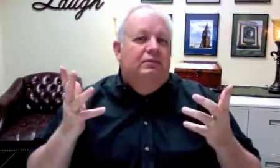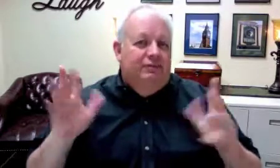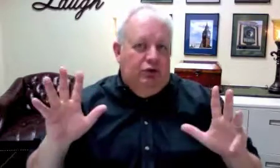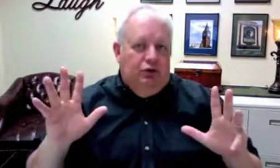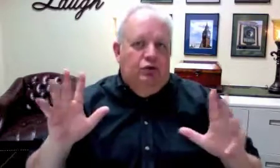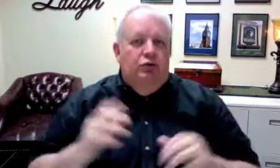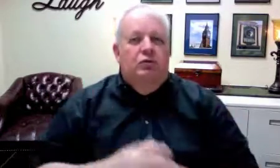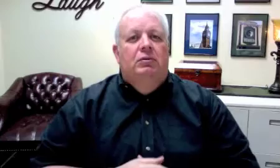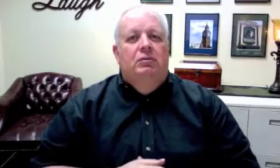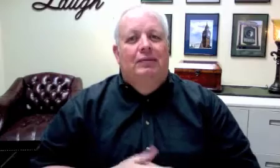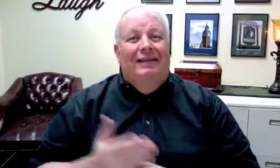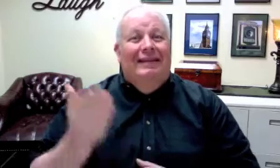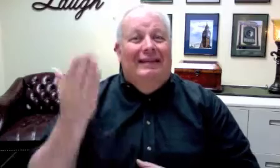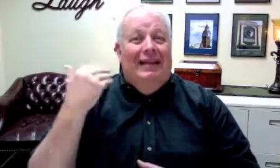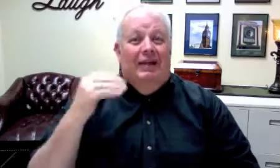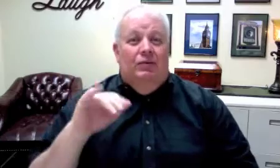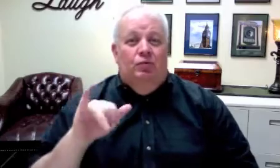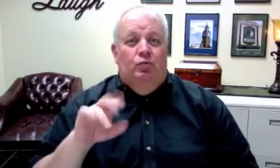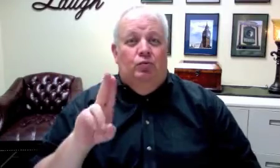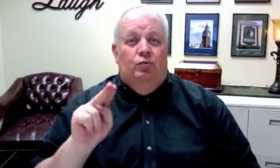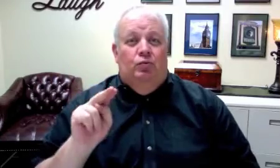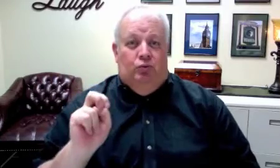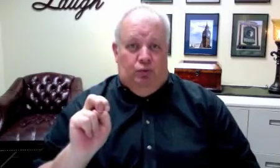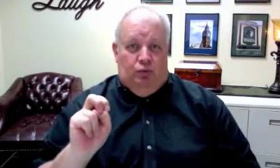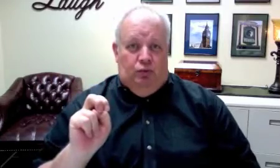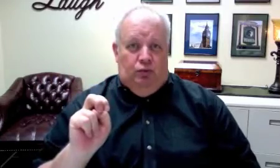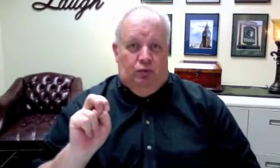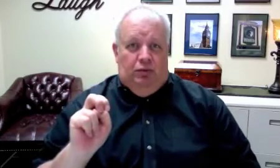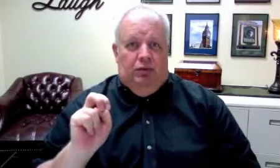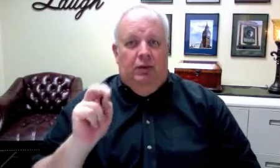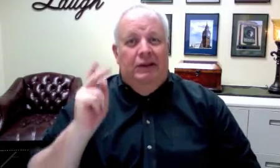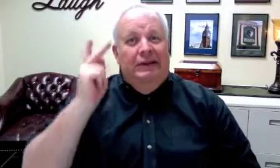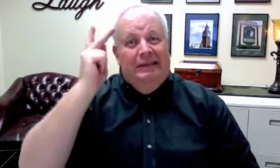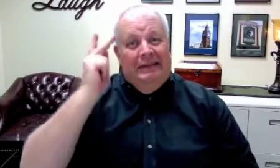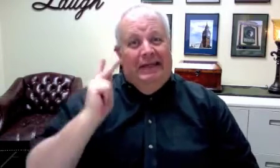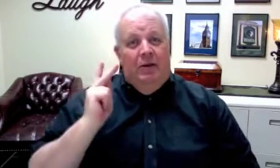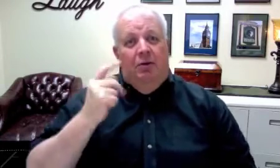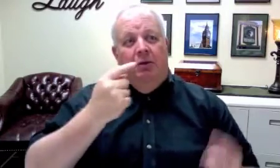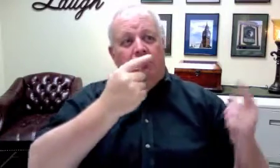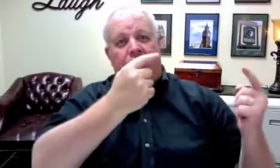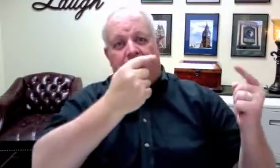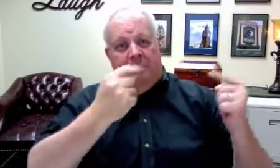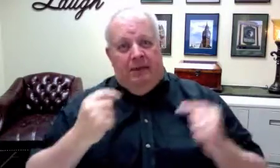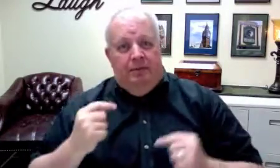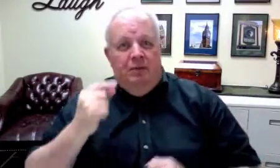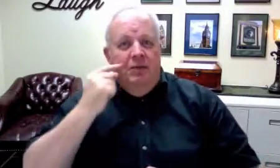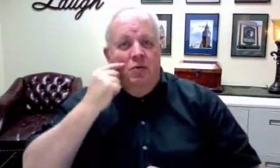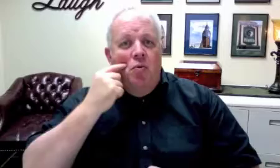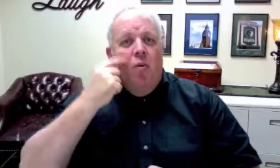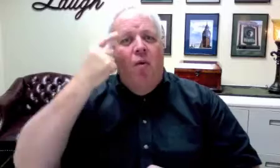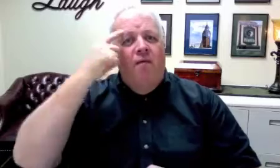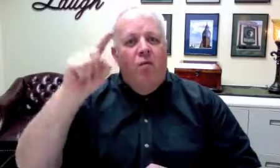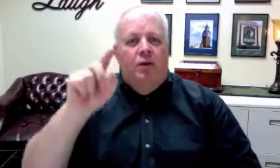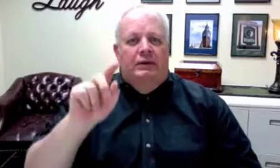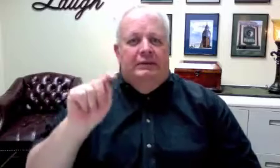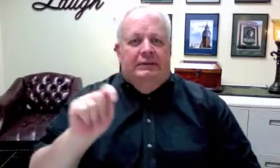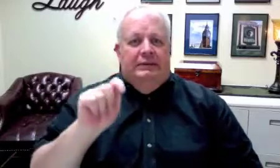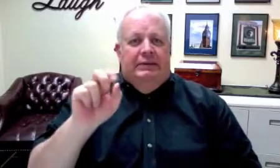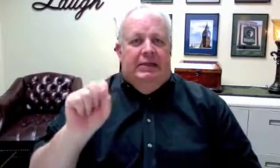Last June, Keri traveled to San Antonio to attend the TCSD conference.